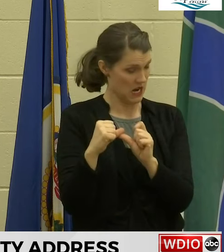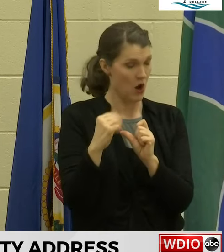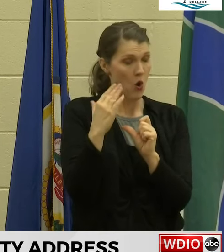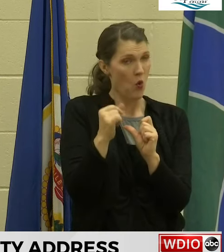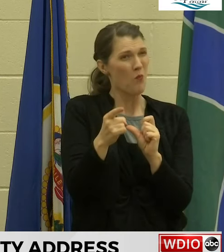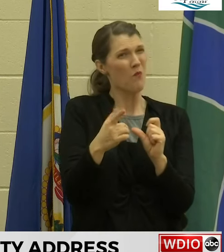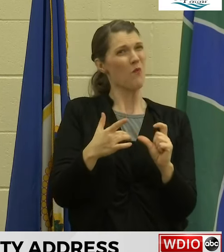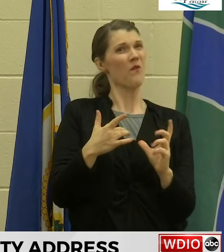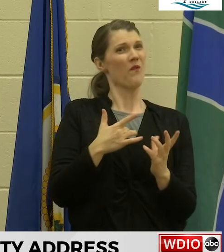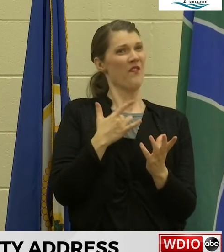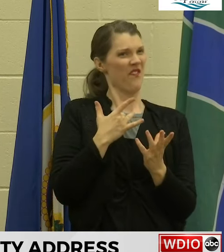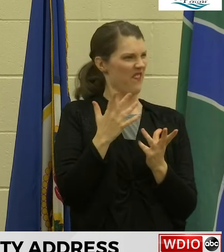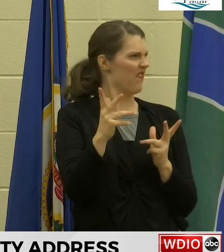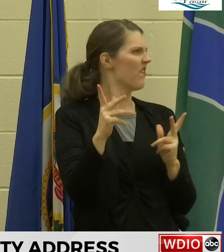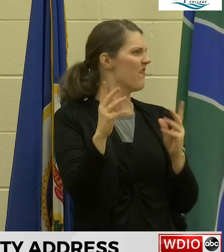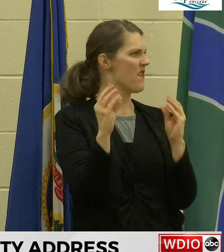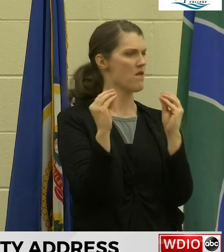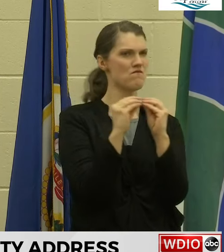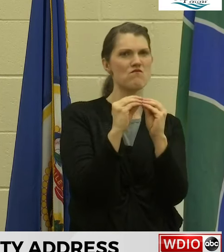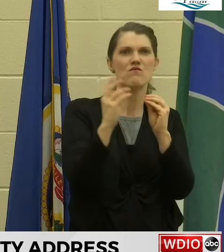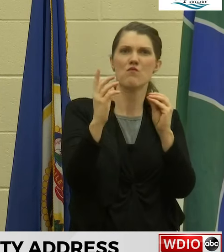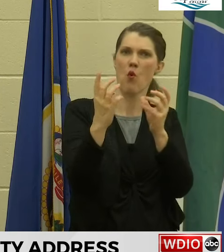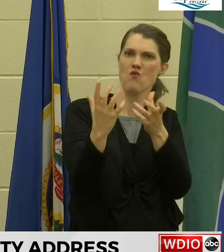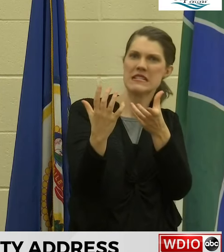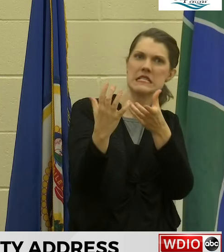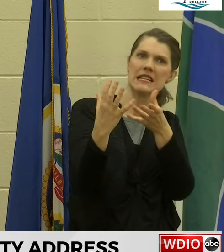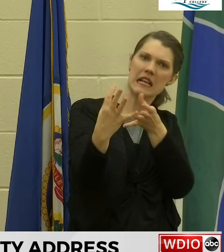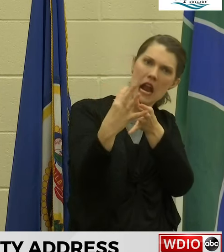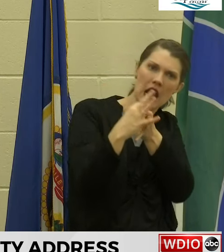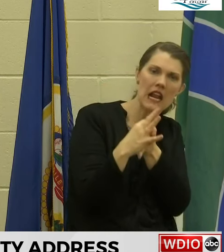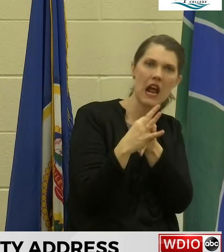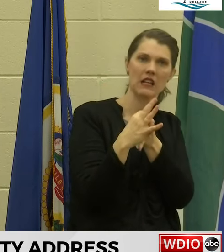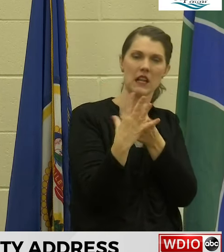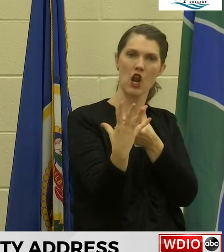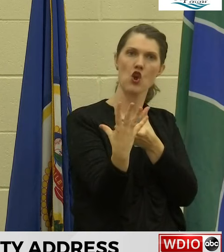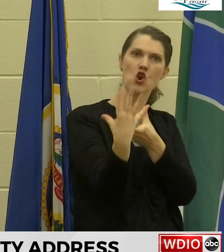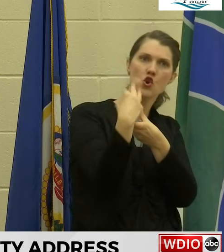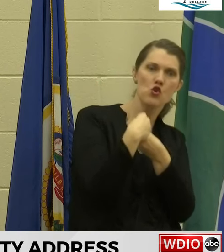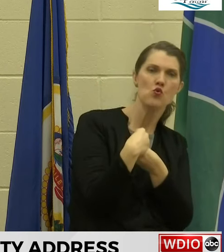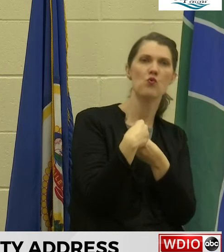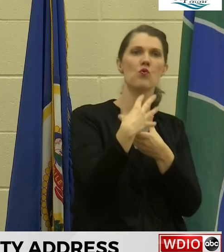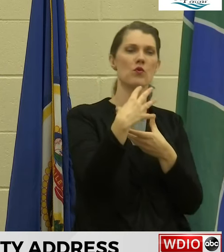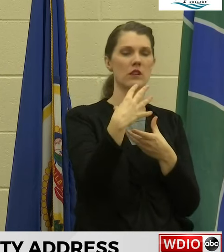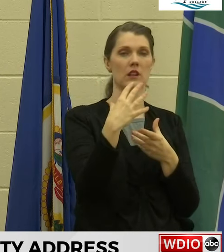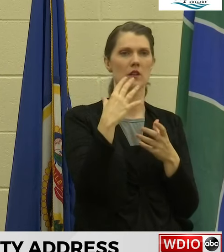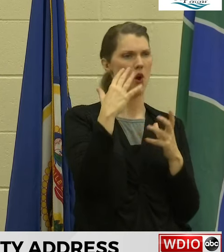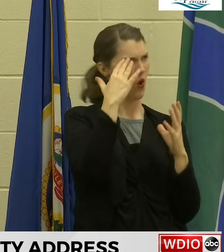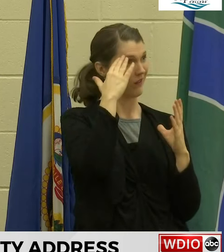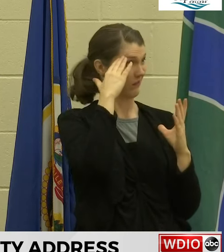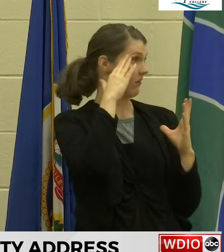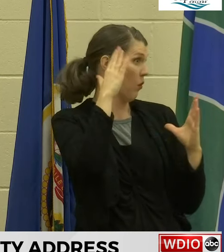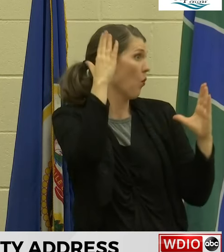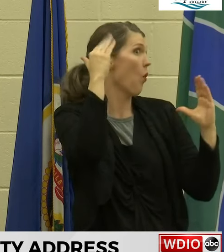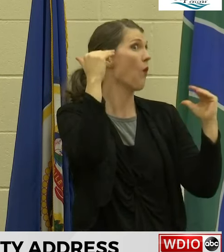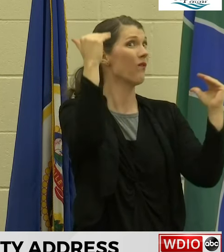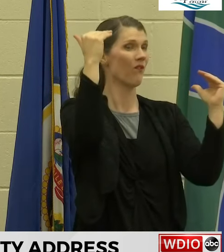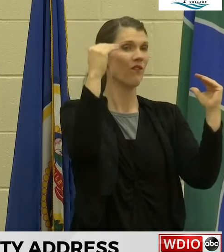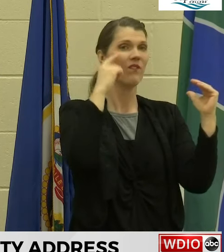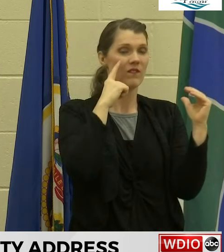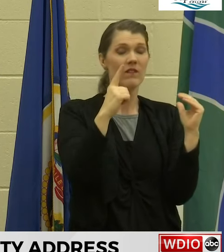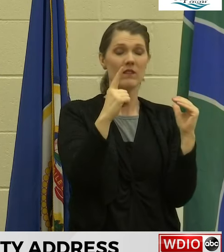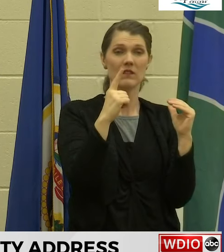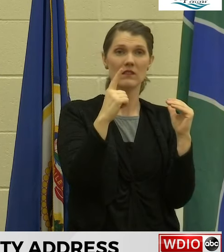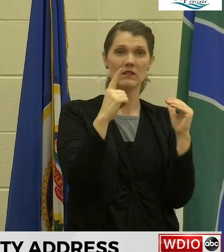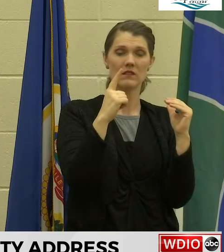feel a bit more connected and included, a bit more hopeful and confident that their